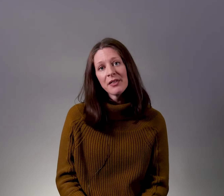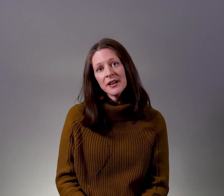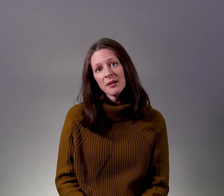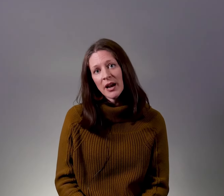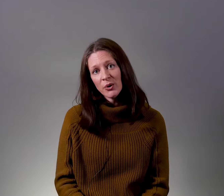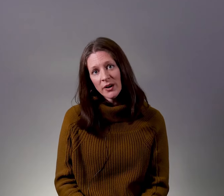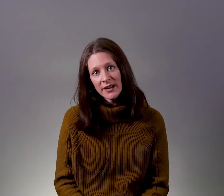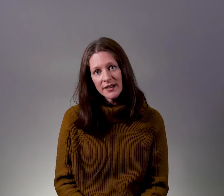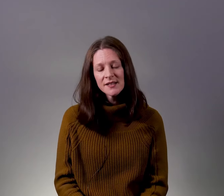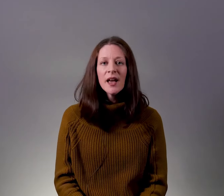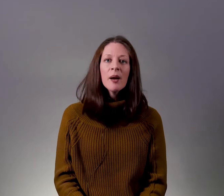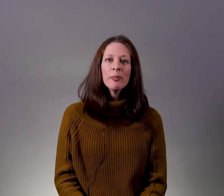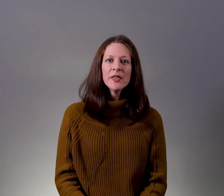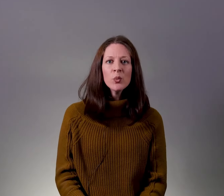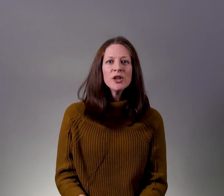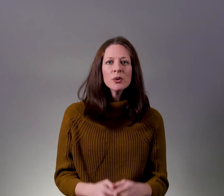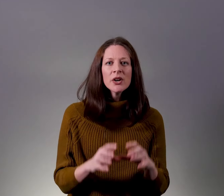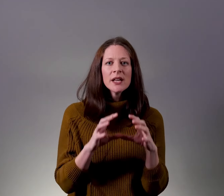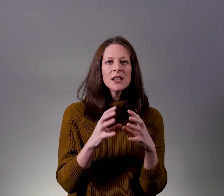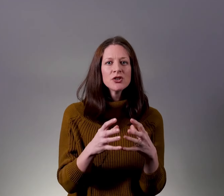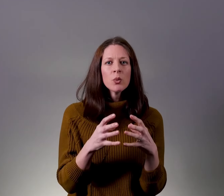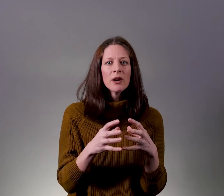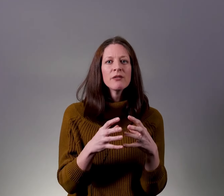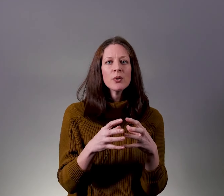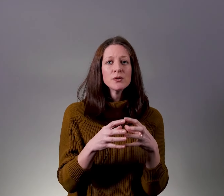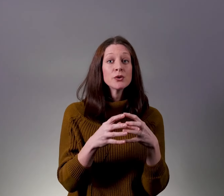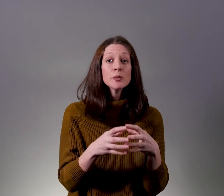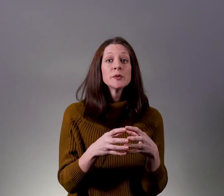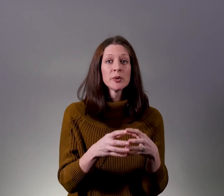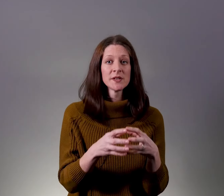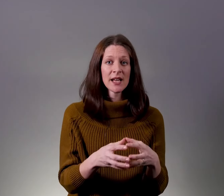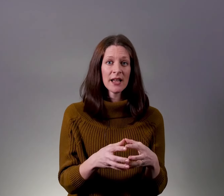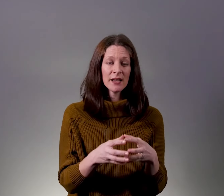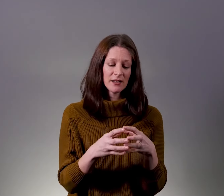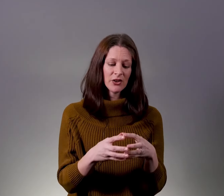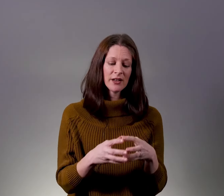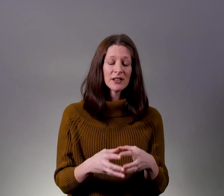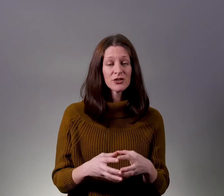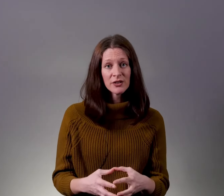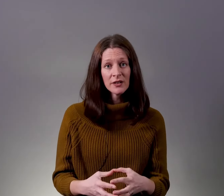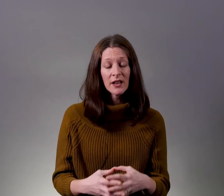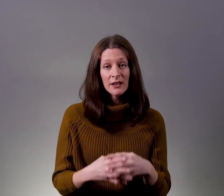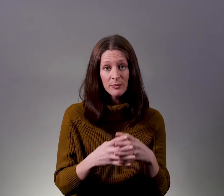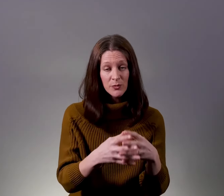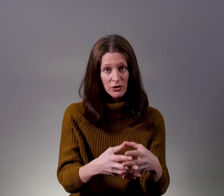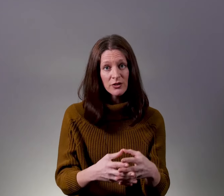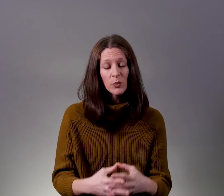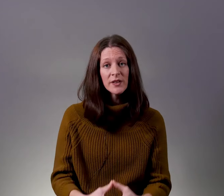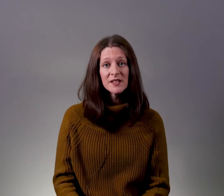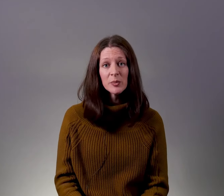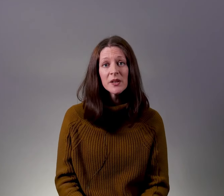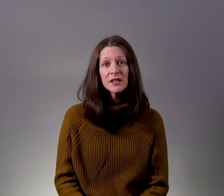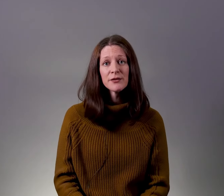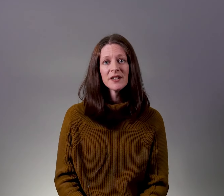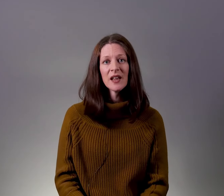ethnic minorities. But then when you look at each one of those groups per se, looking at children with disabilities, for